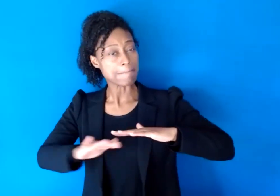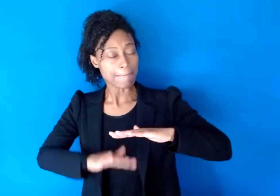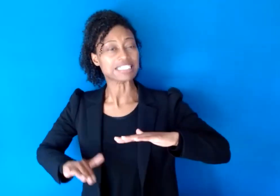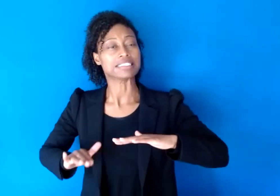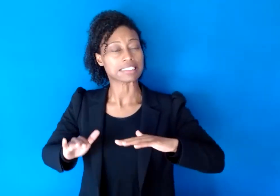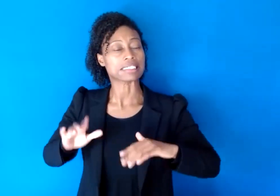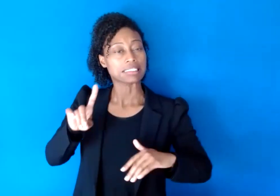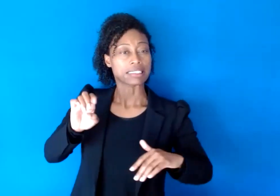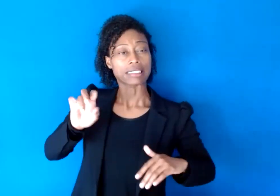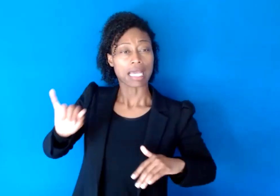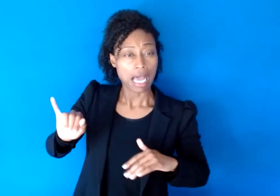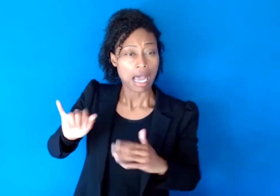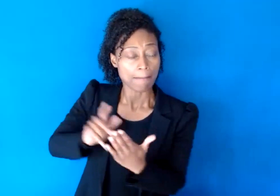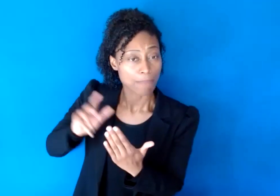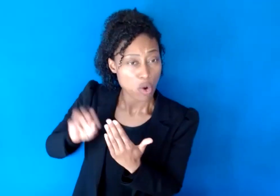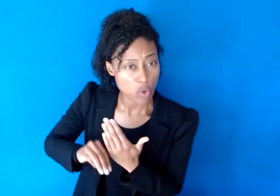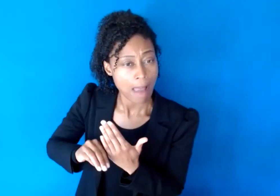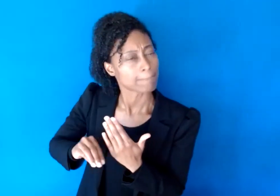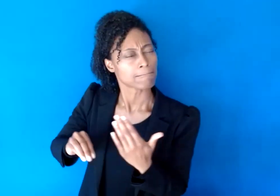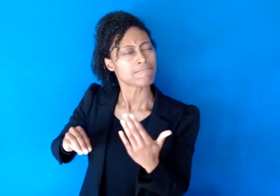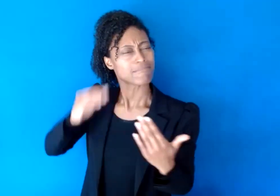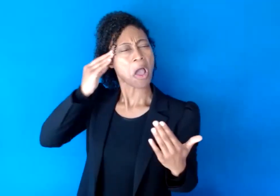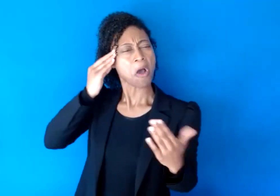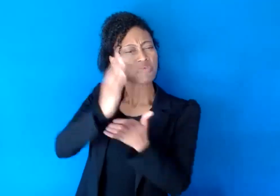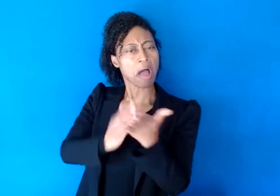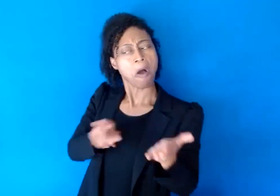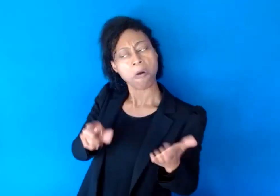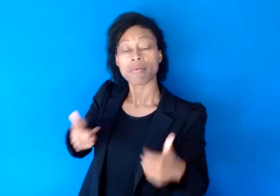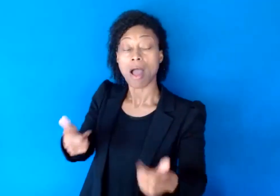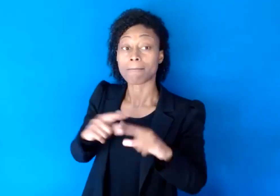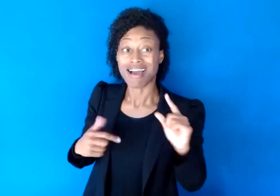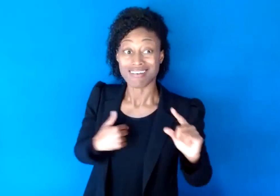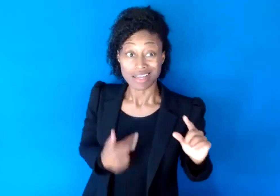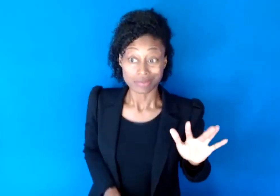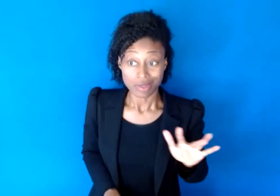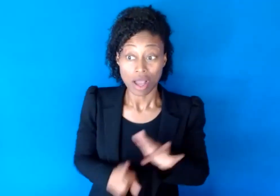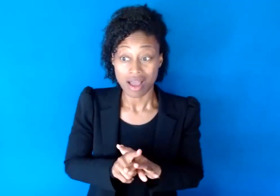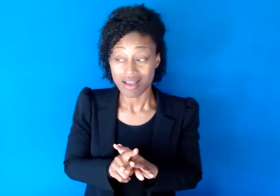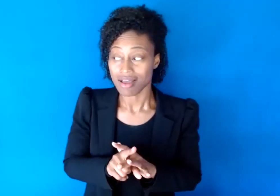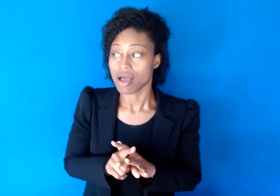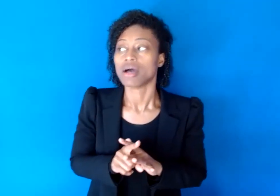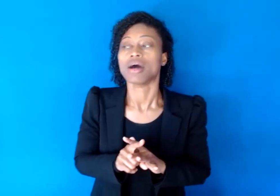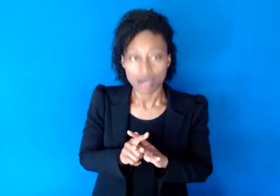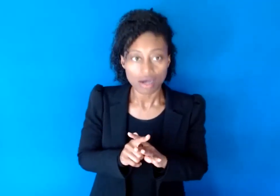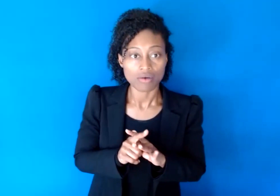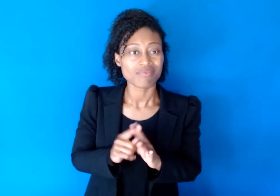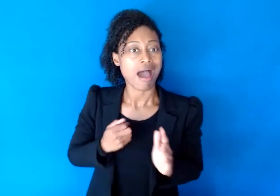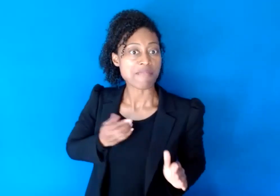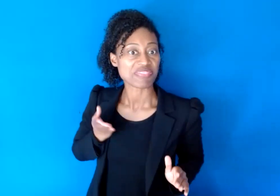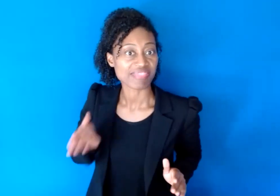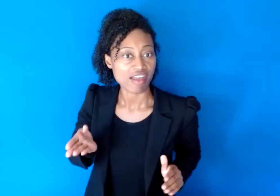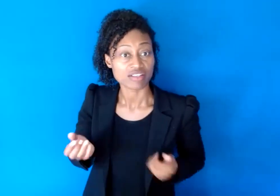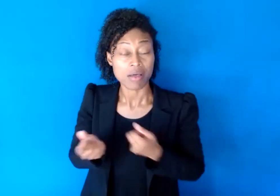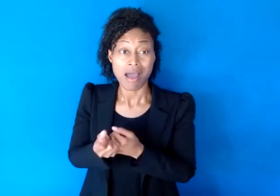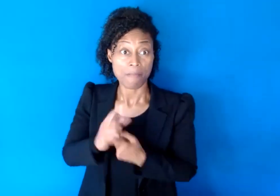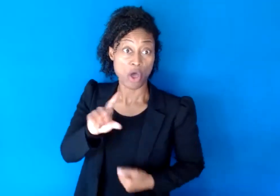but by me being there and being one of the few persons of color, or sometimes the only person